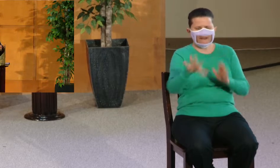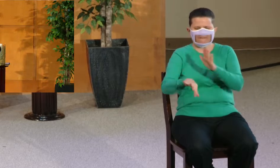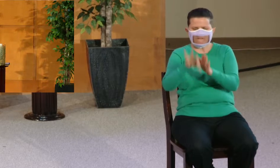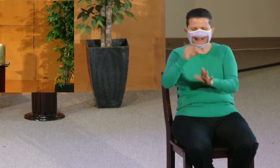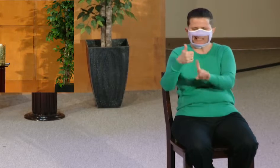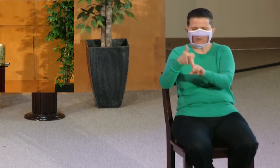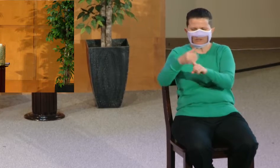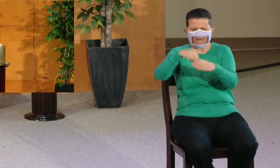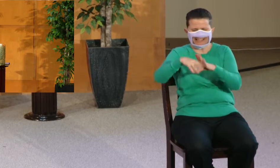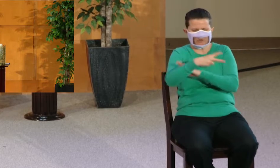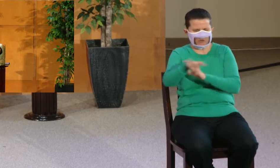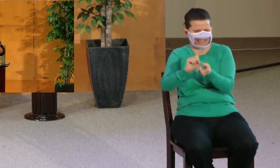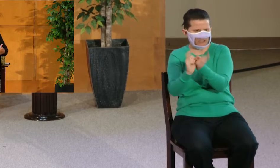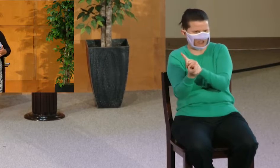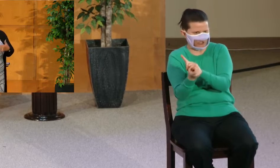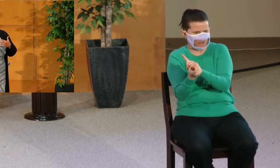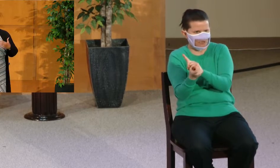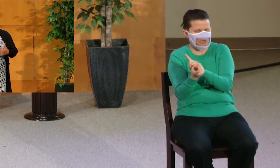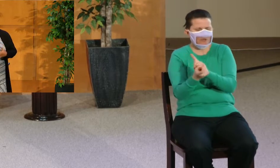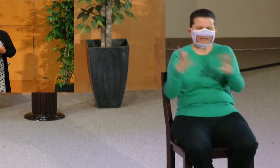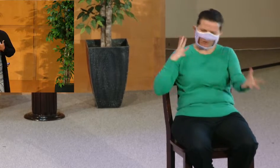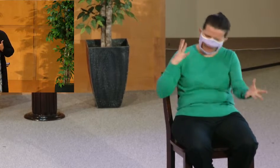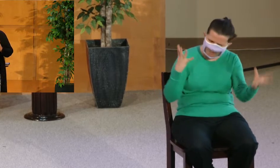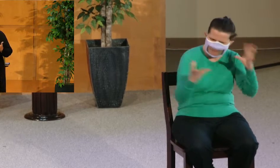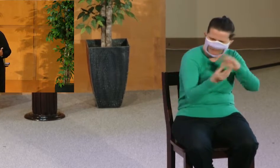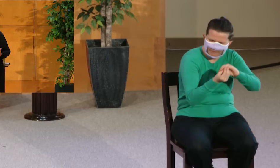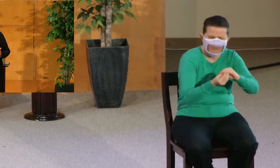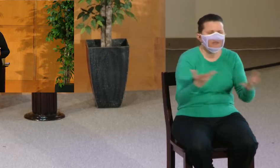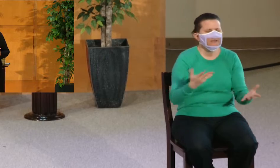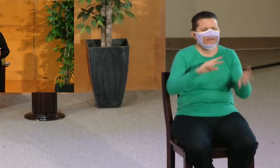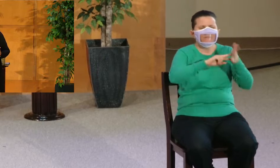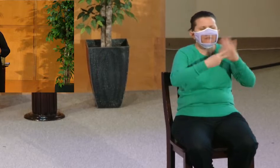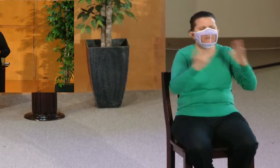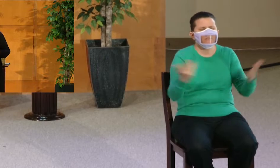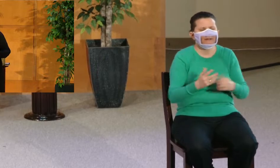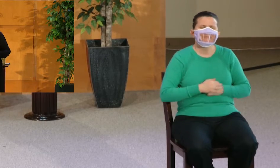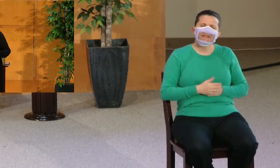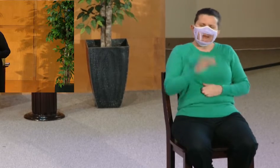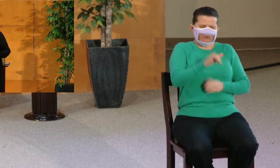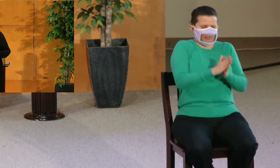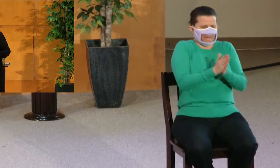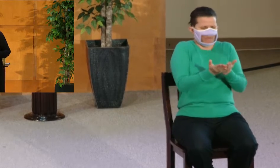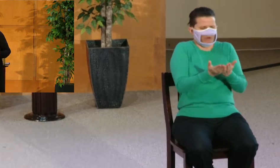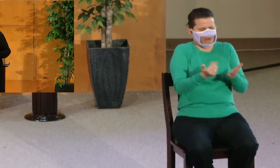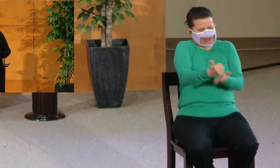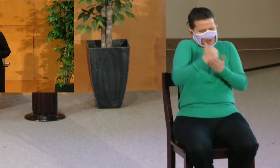And really the premise of that book is to support us in understanding that if we are